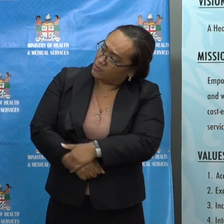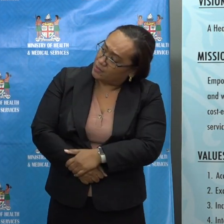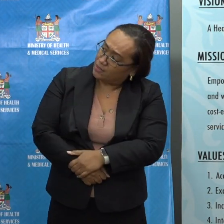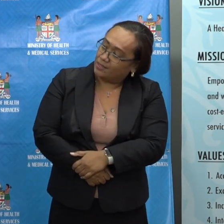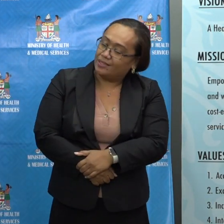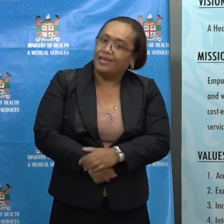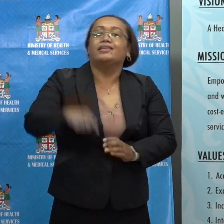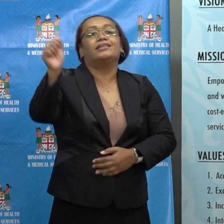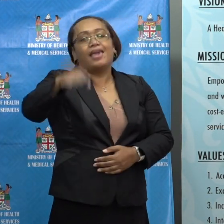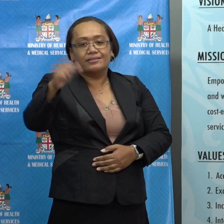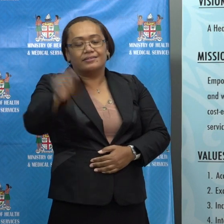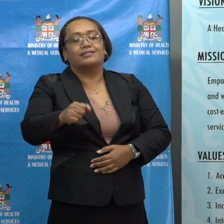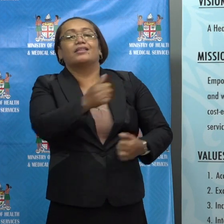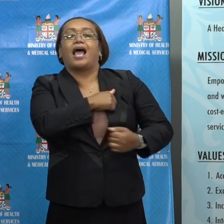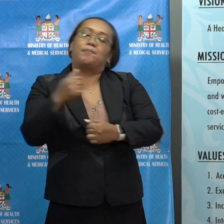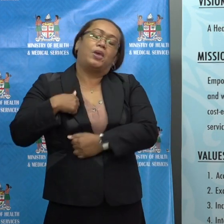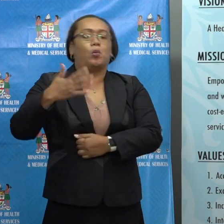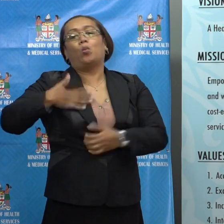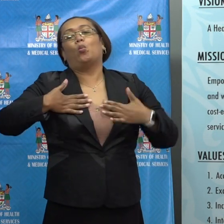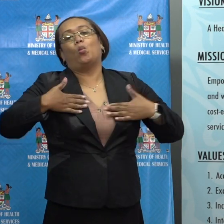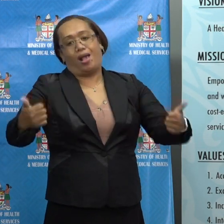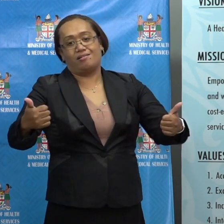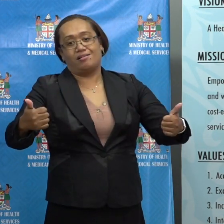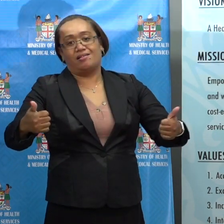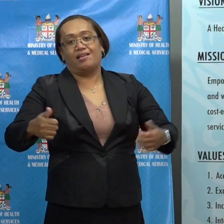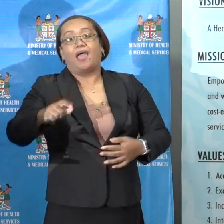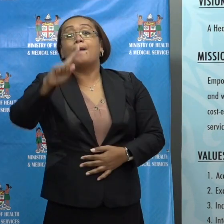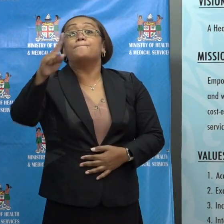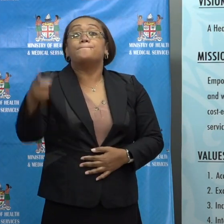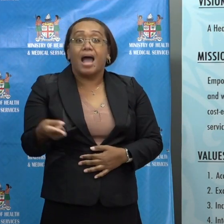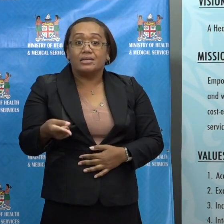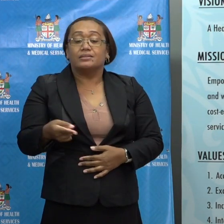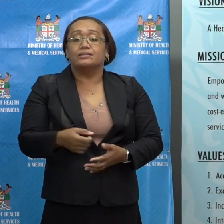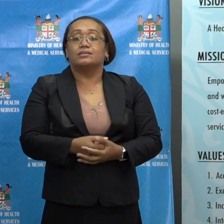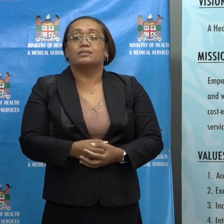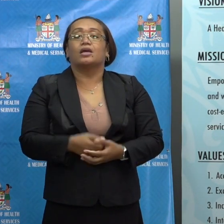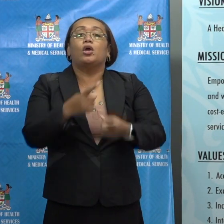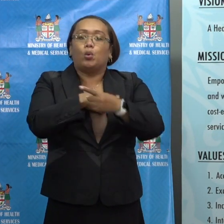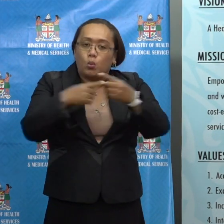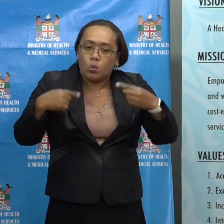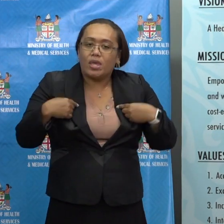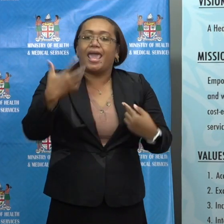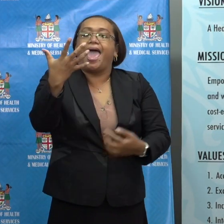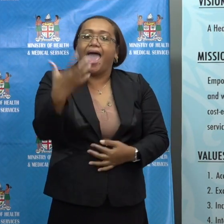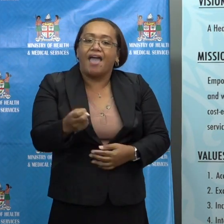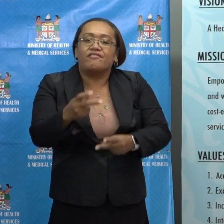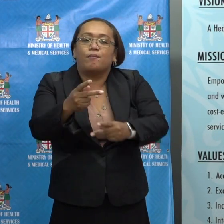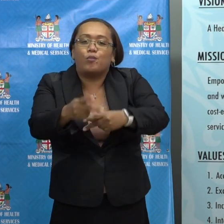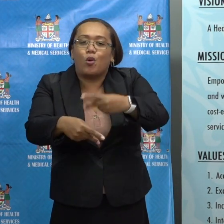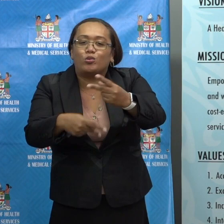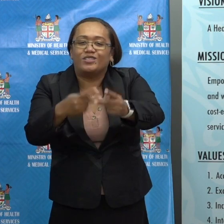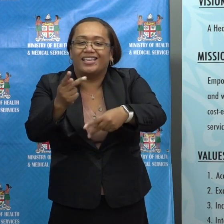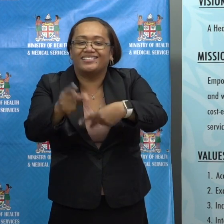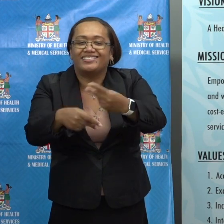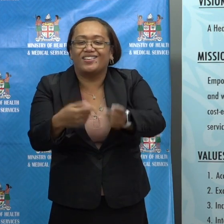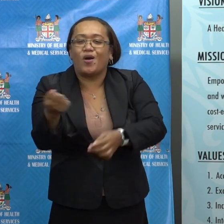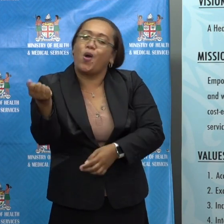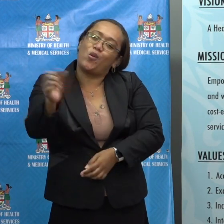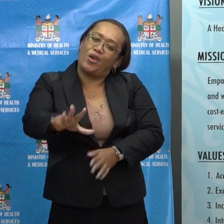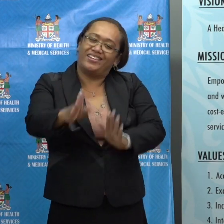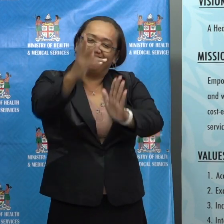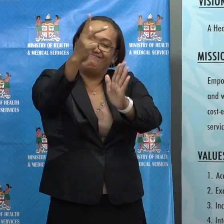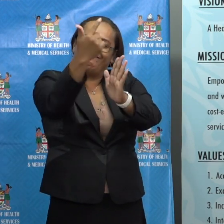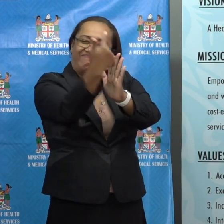He is well at the moment. We do have a standing process that it's already legislated